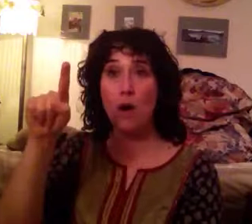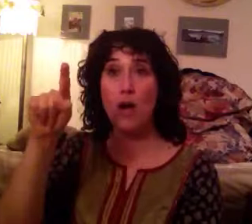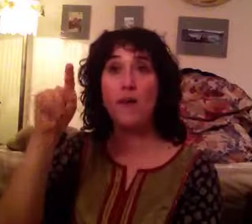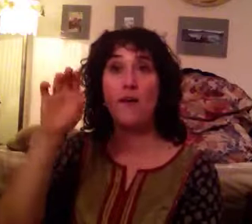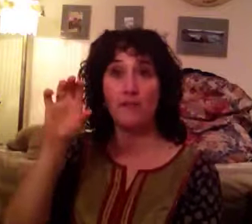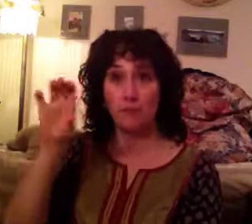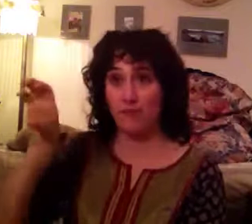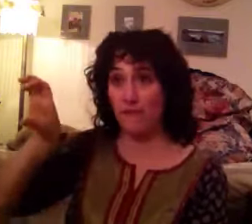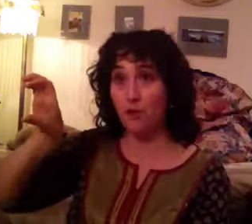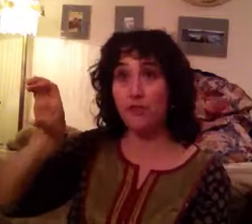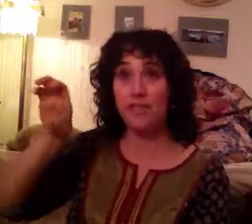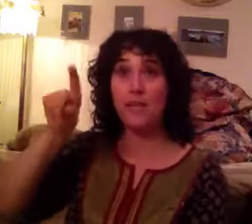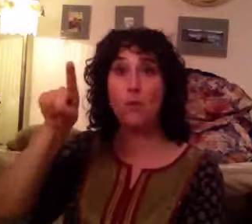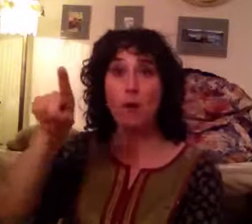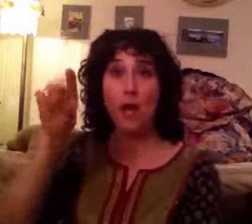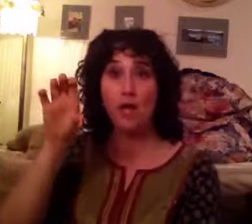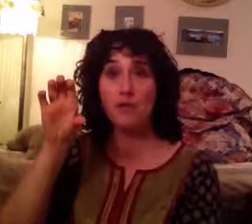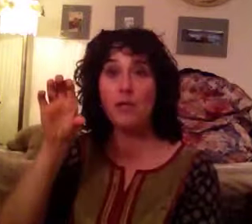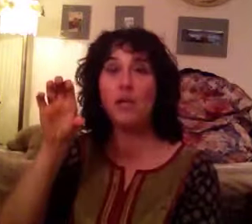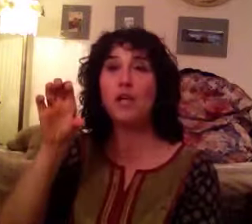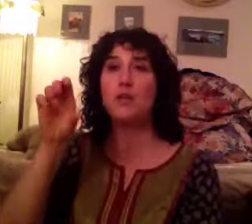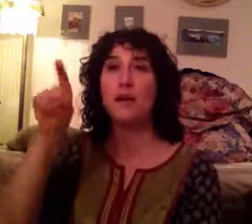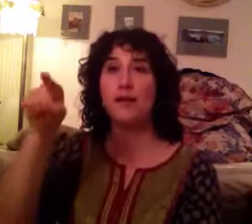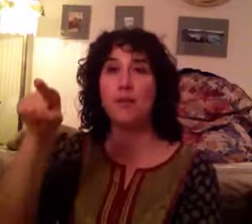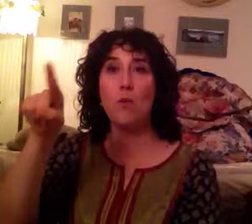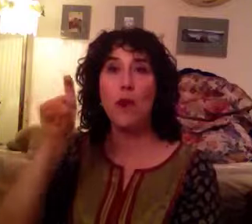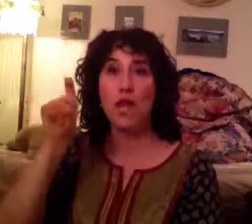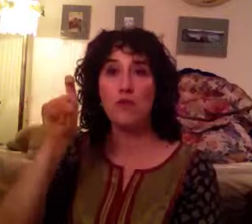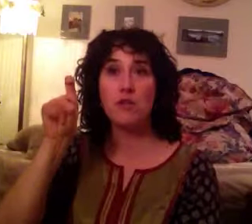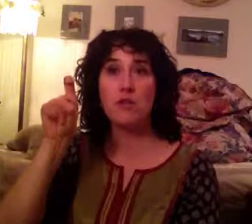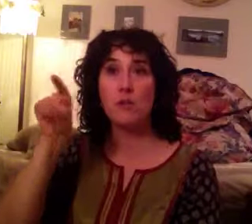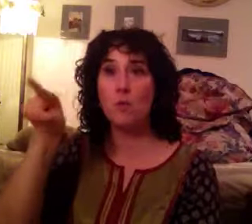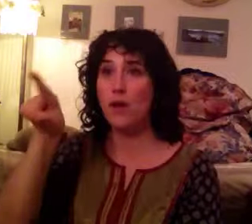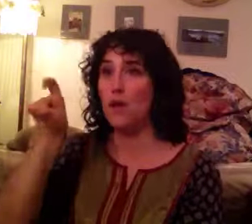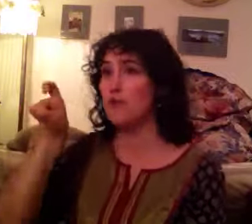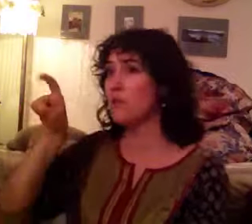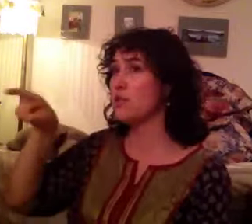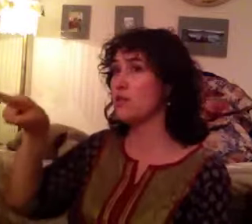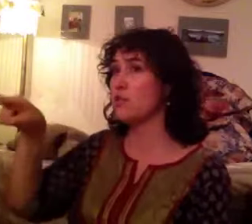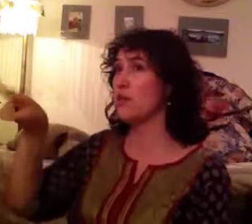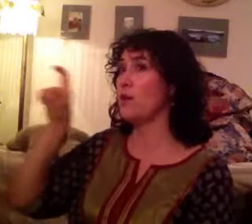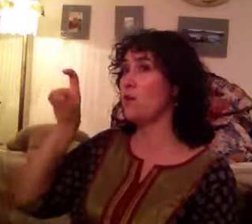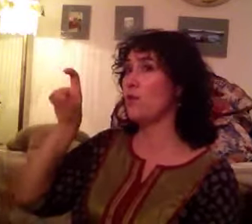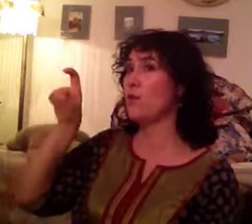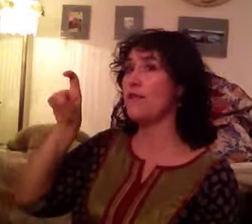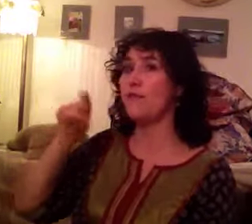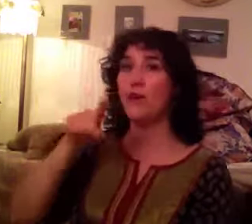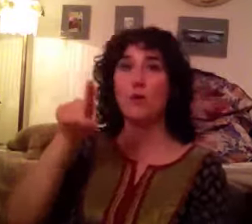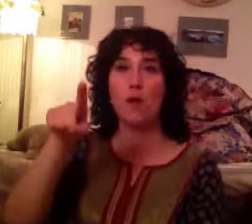1 with the full C, 100, you might see 100, 100. Just do it with one finger,